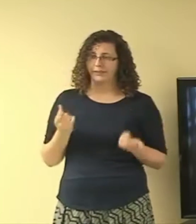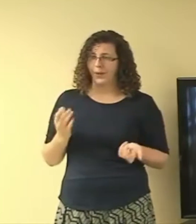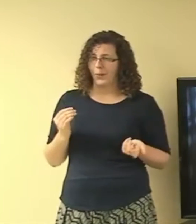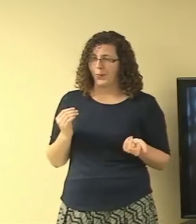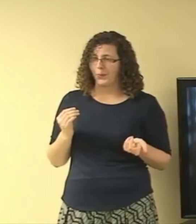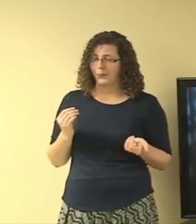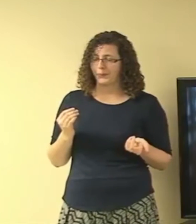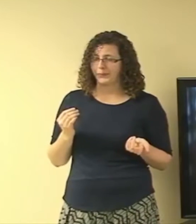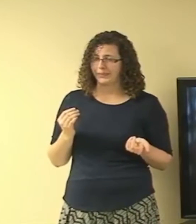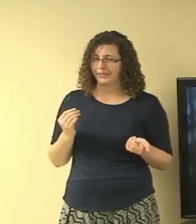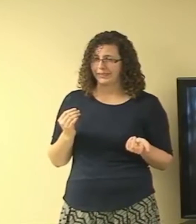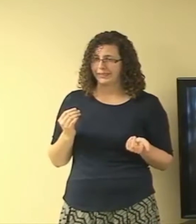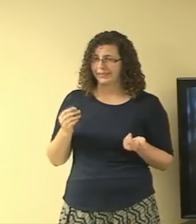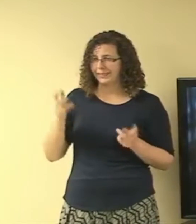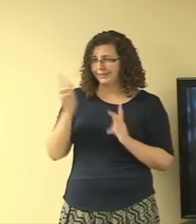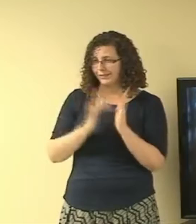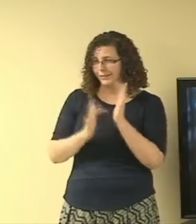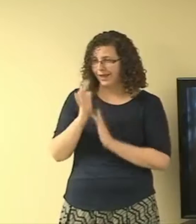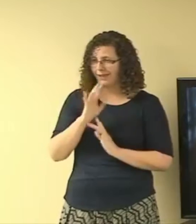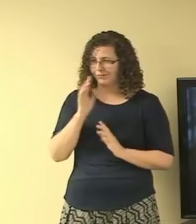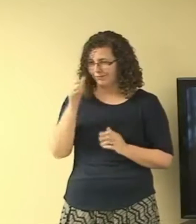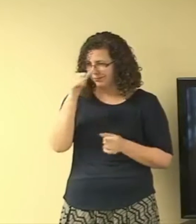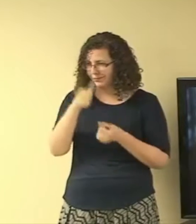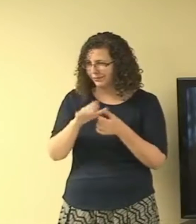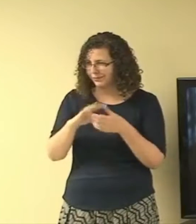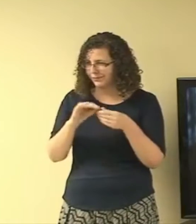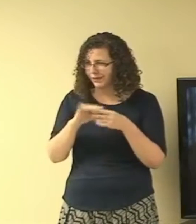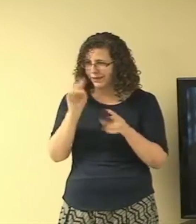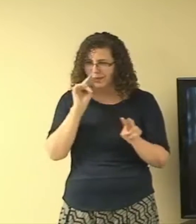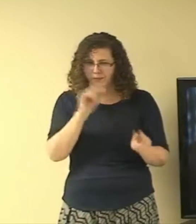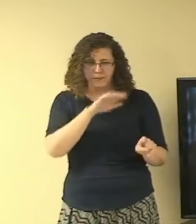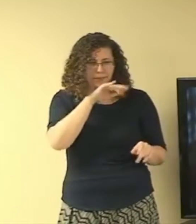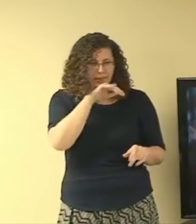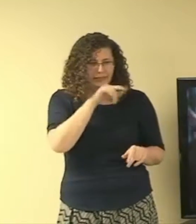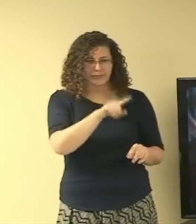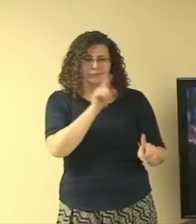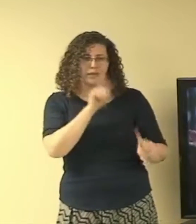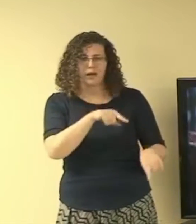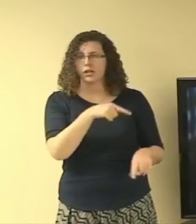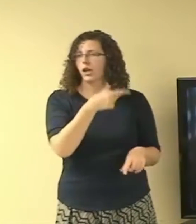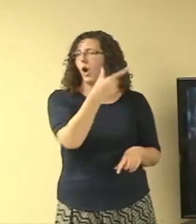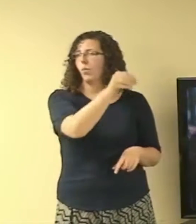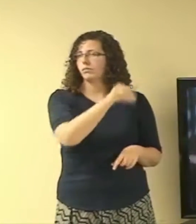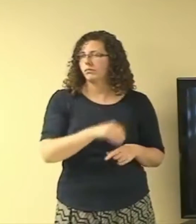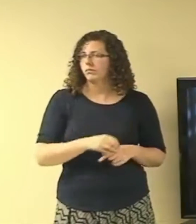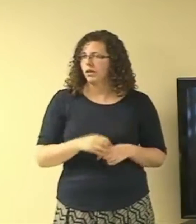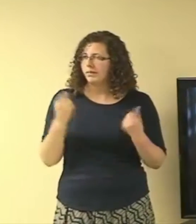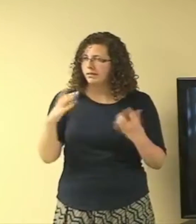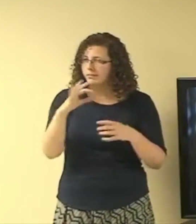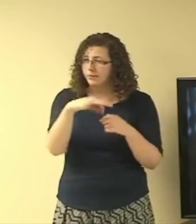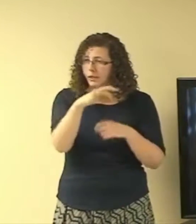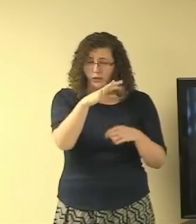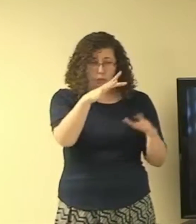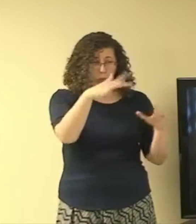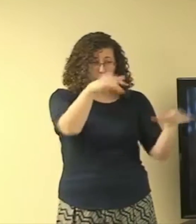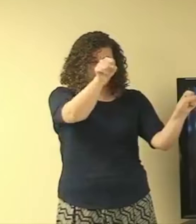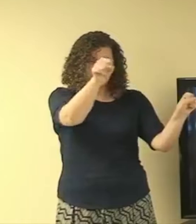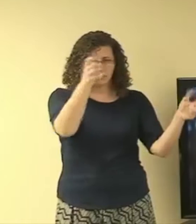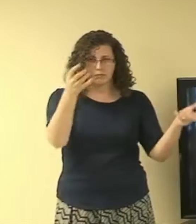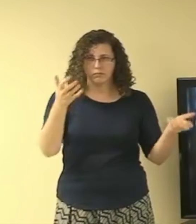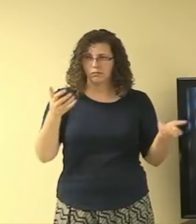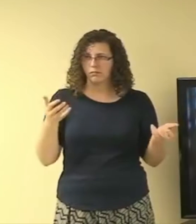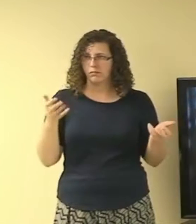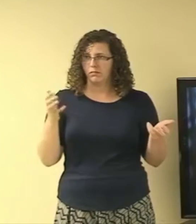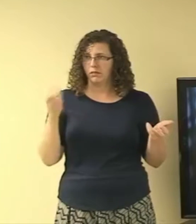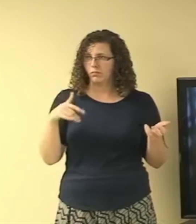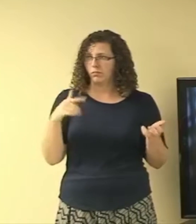just like, you know, Jesus looked at those pigs and just said, leave. And millions of spirits just went, boom, just like that. Just one word, just go. So